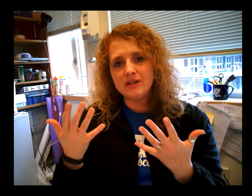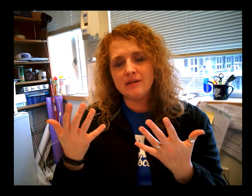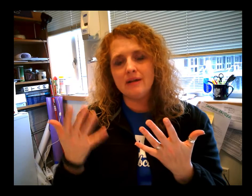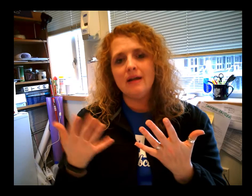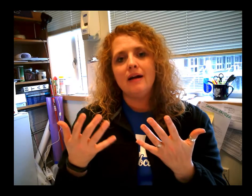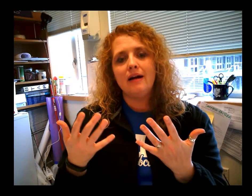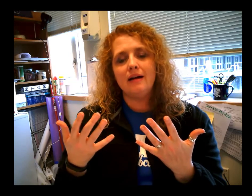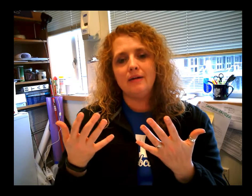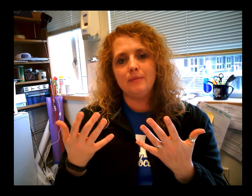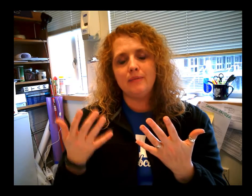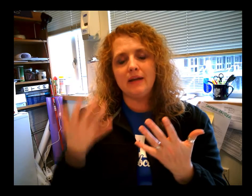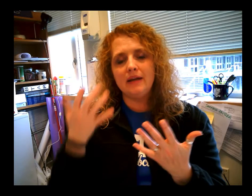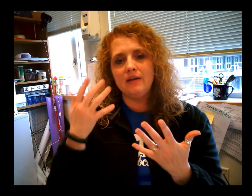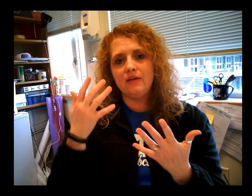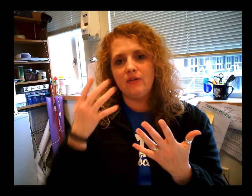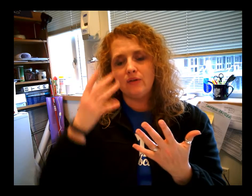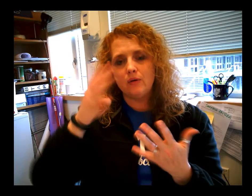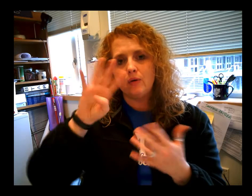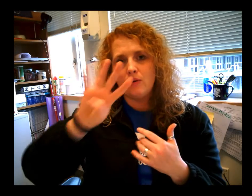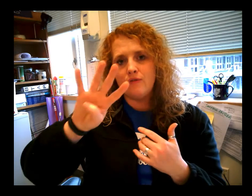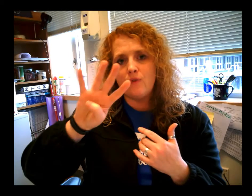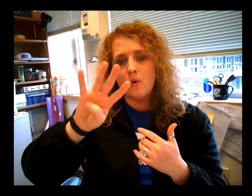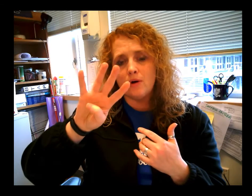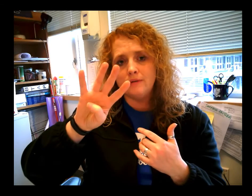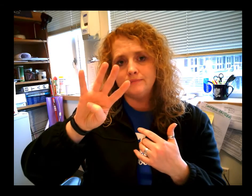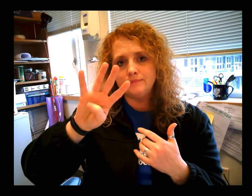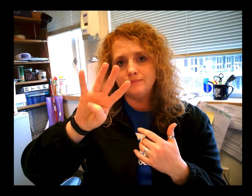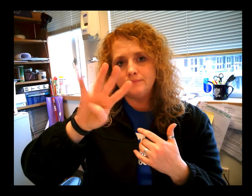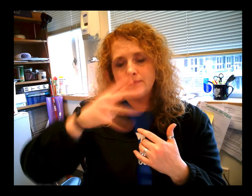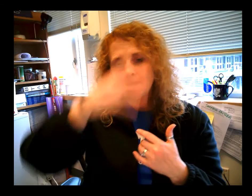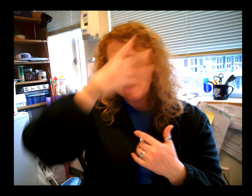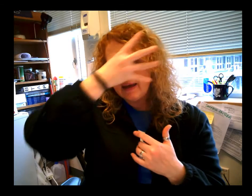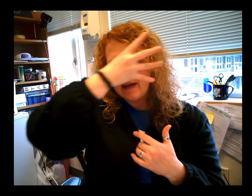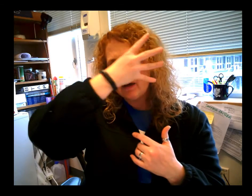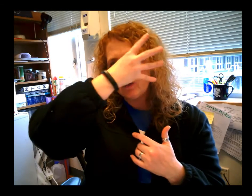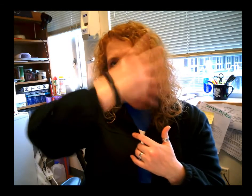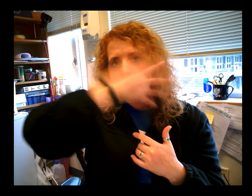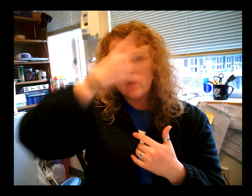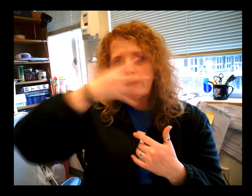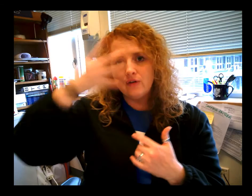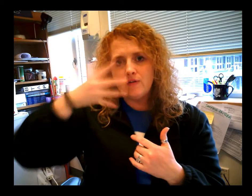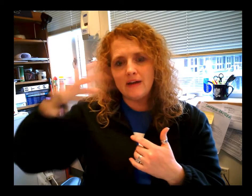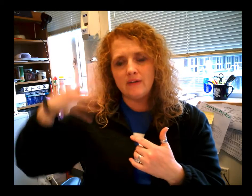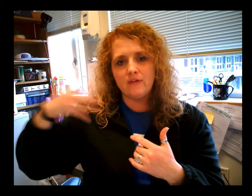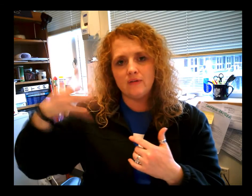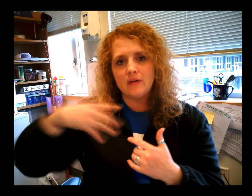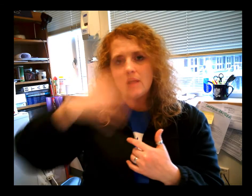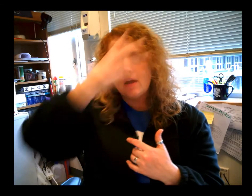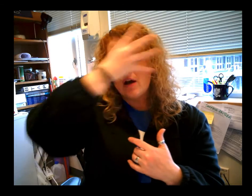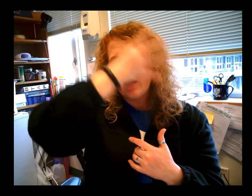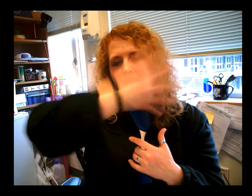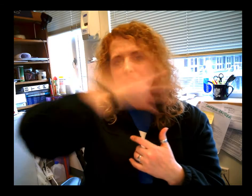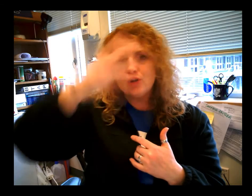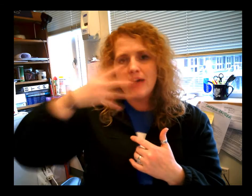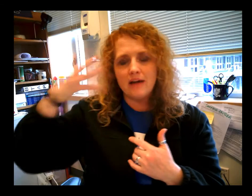Immigration is Nevada, with 4, please come to the resource office. and it goes across your Nevada face. to the resource